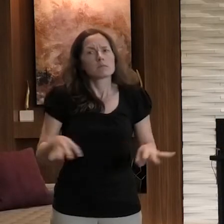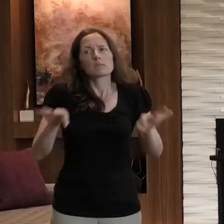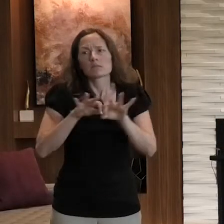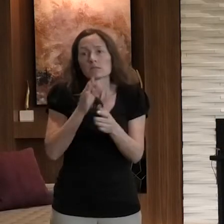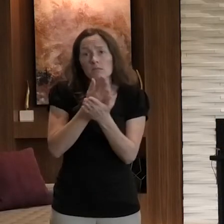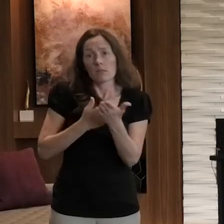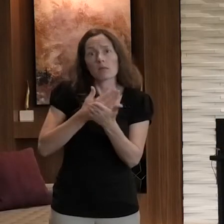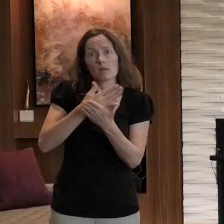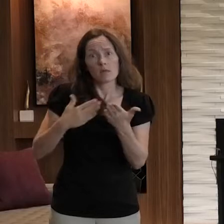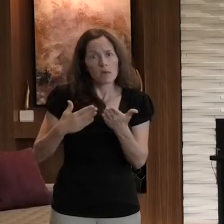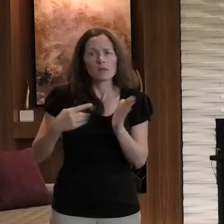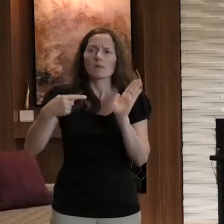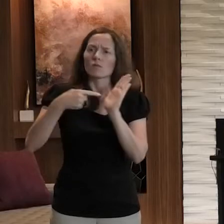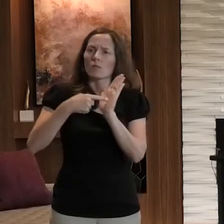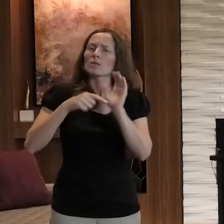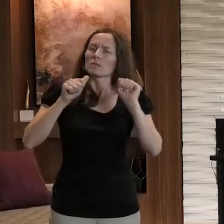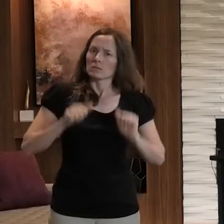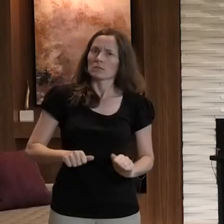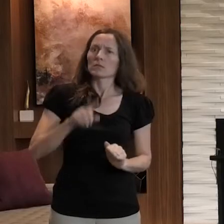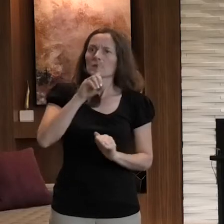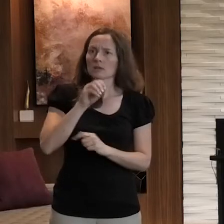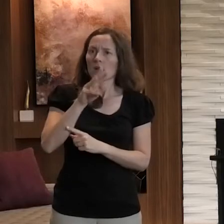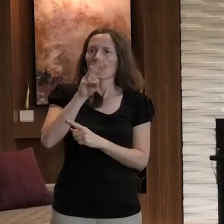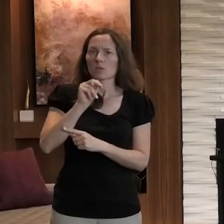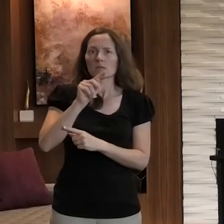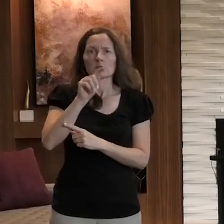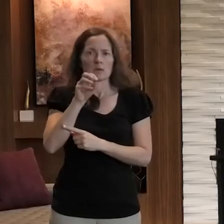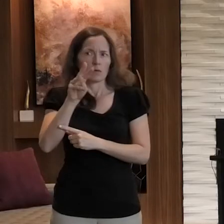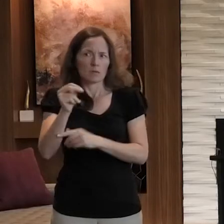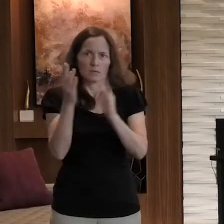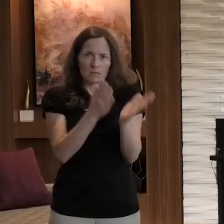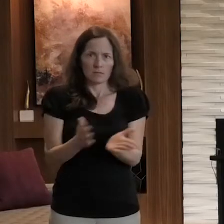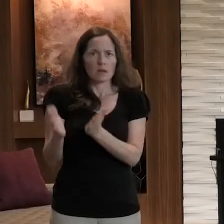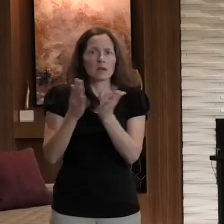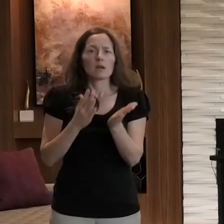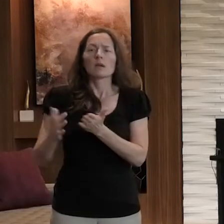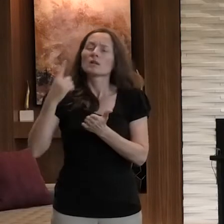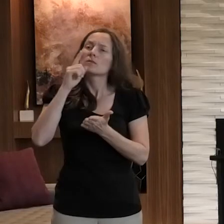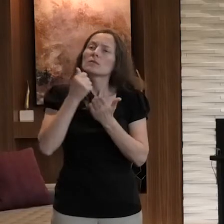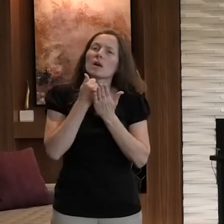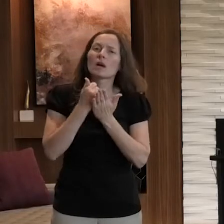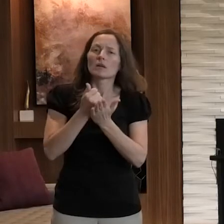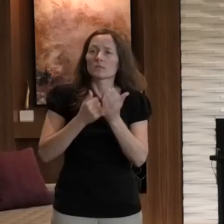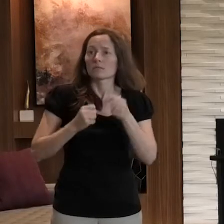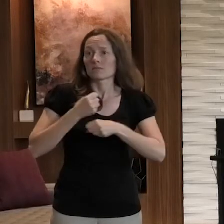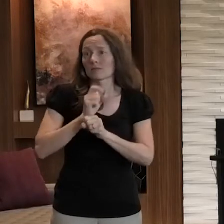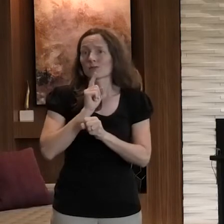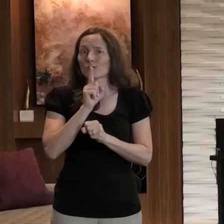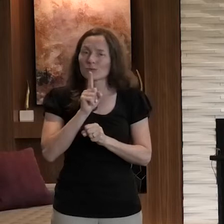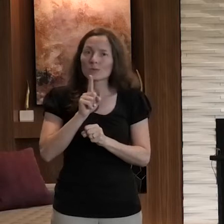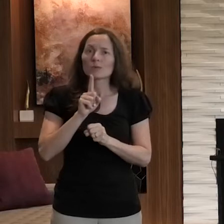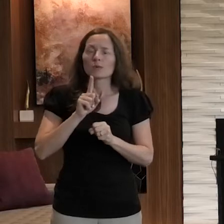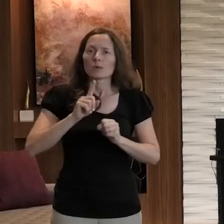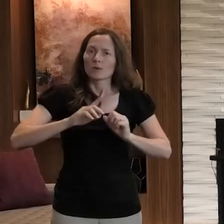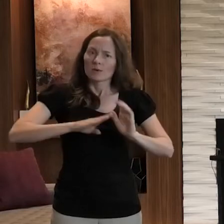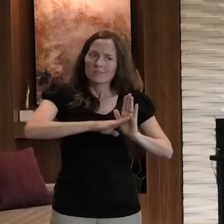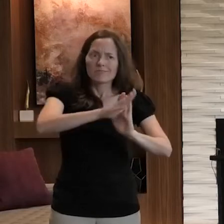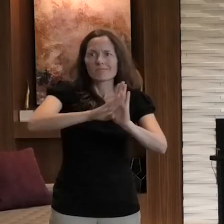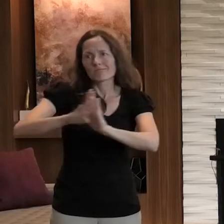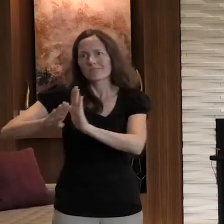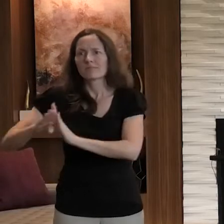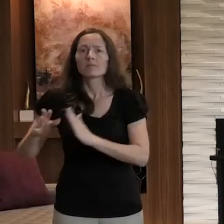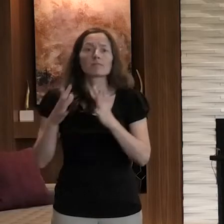Housing Plan. It's designed to help ensure a vital, thriving, and sustainable downtown with a range of